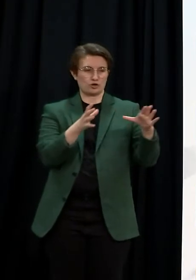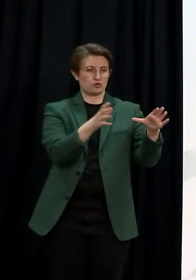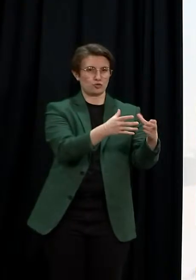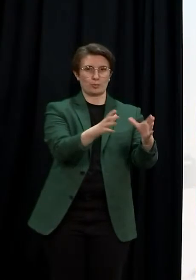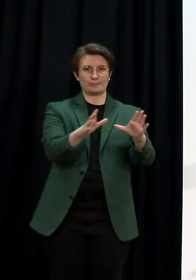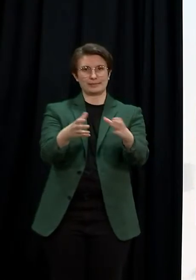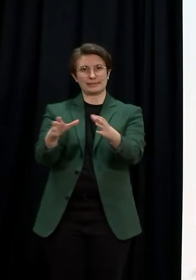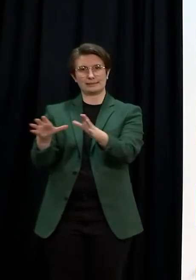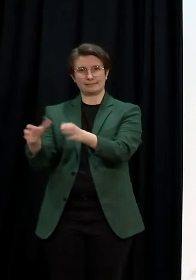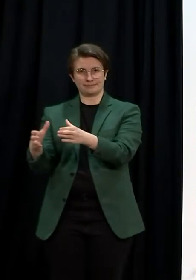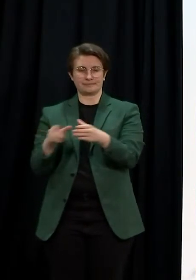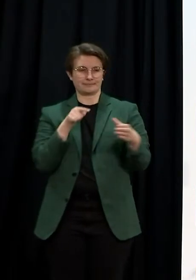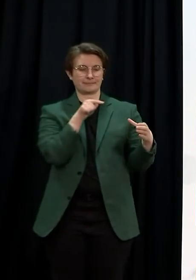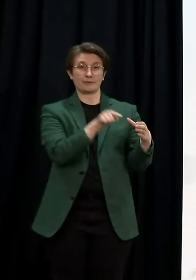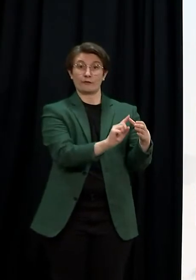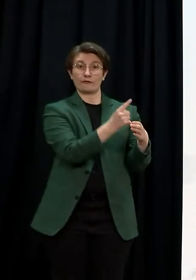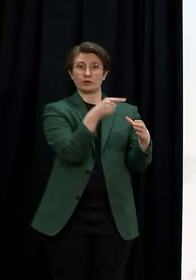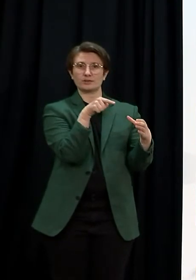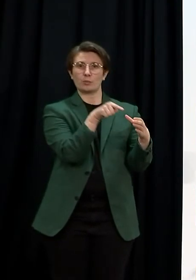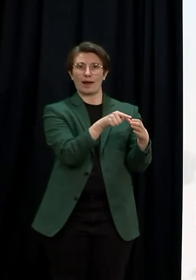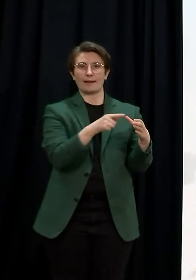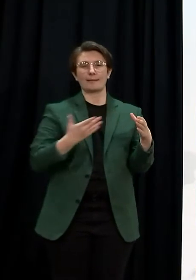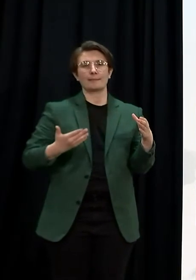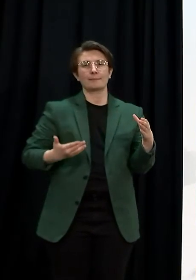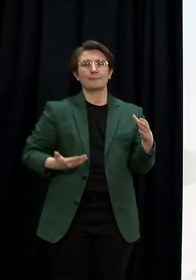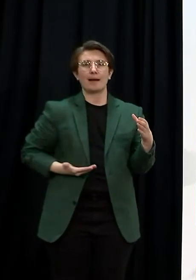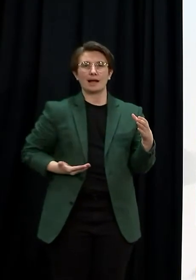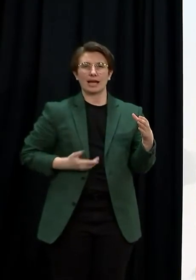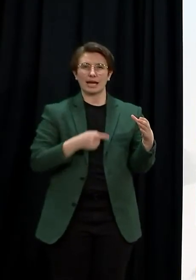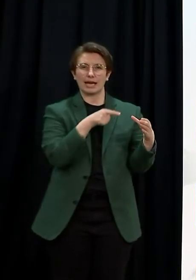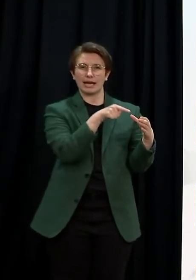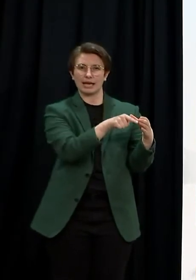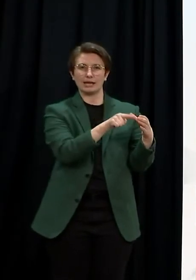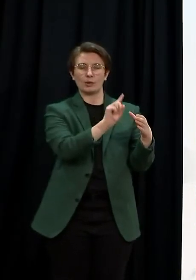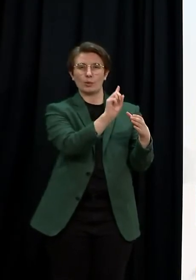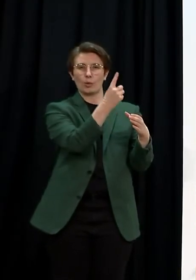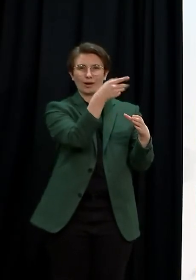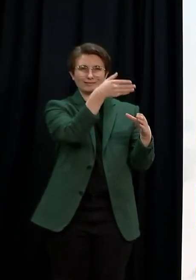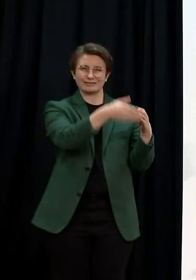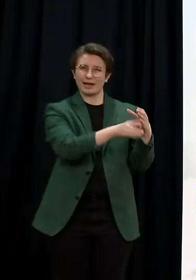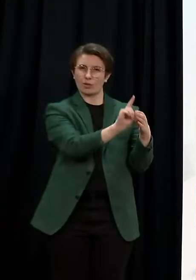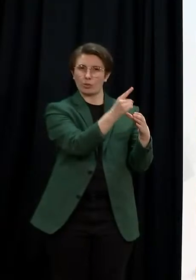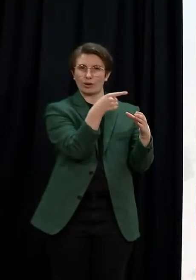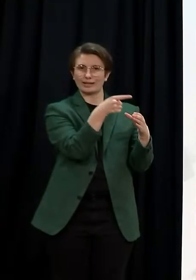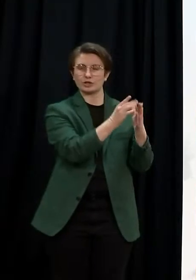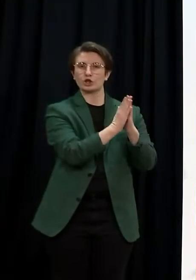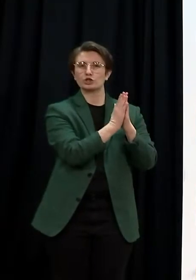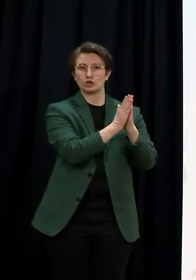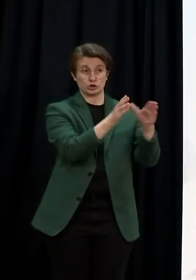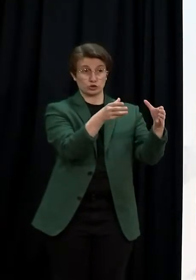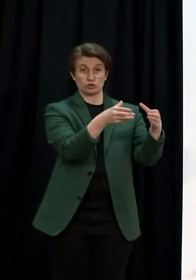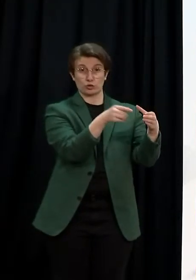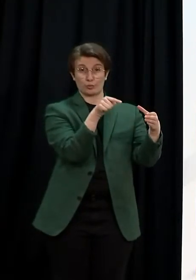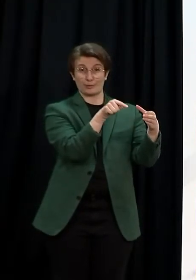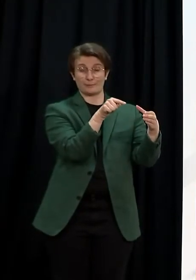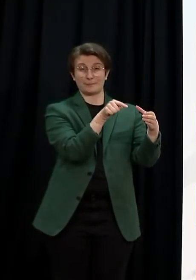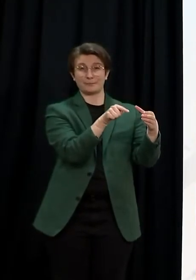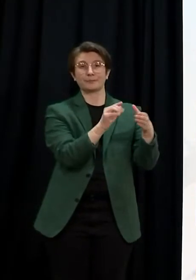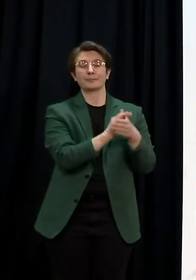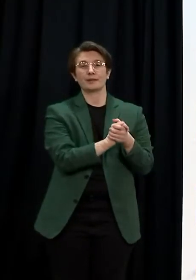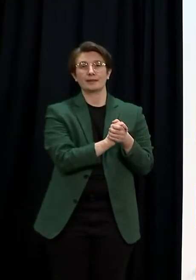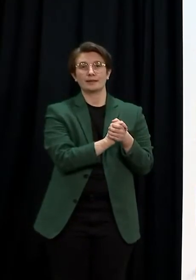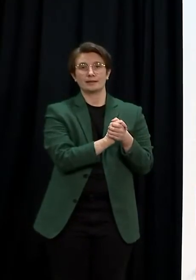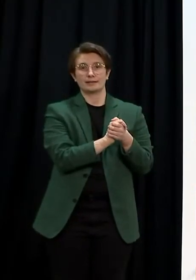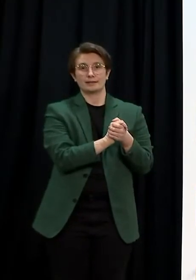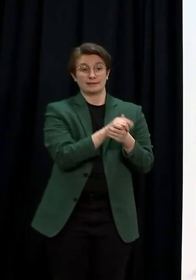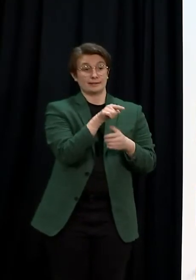of 379 cases, secondary community transmission from that initial Mangere Church event, and